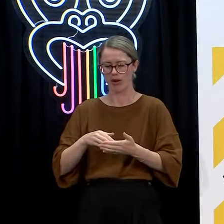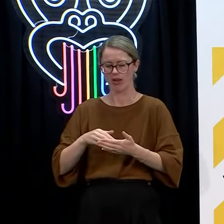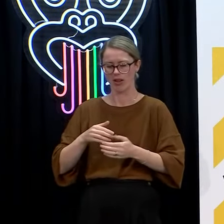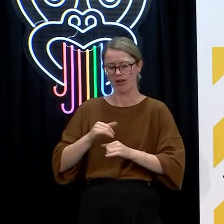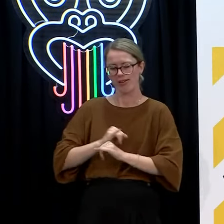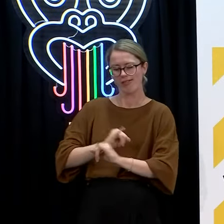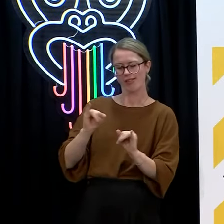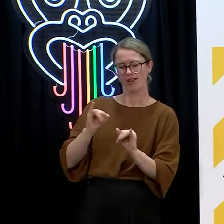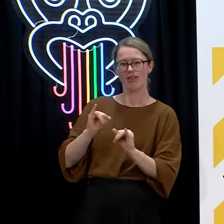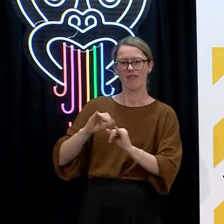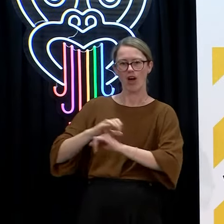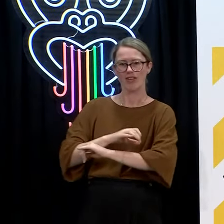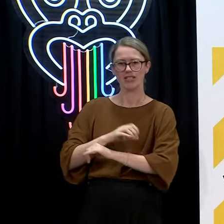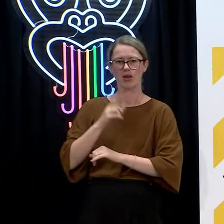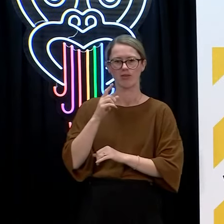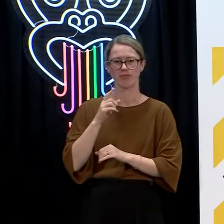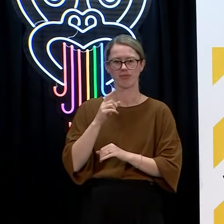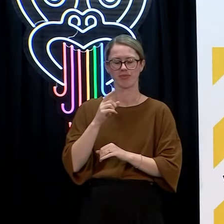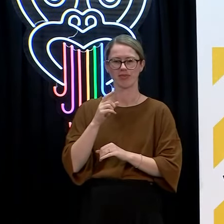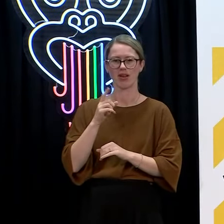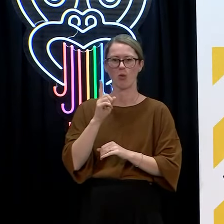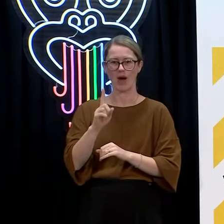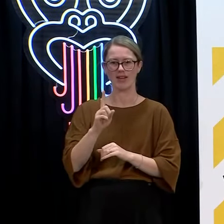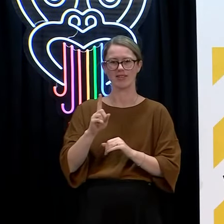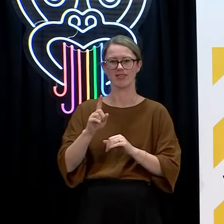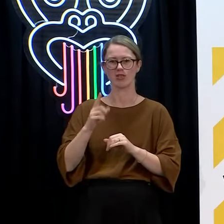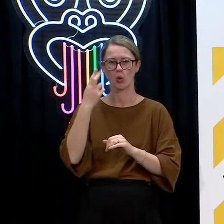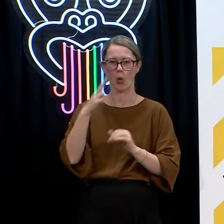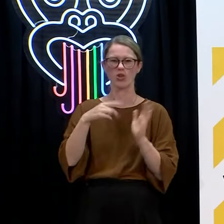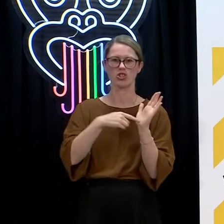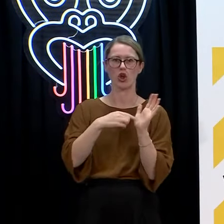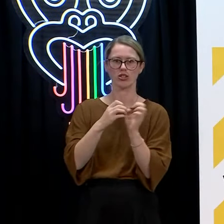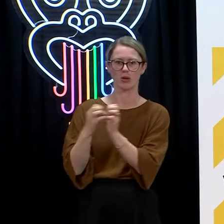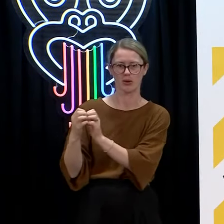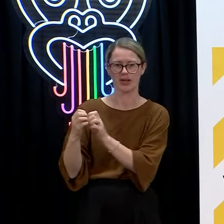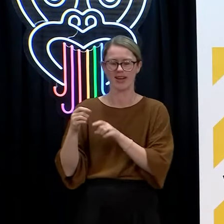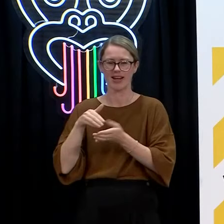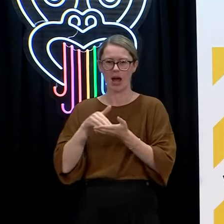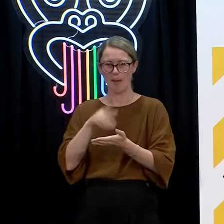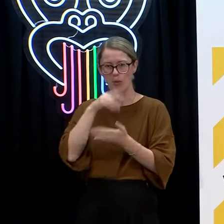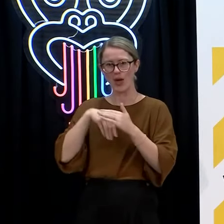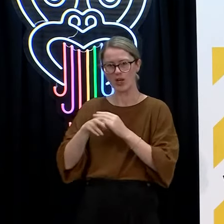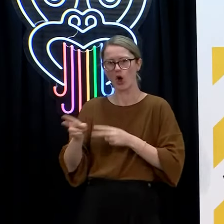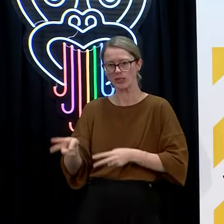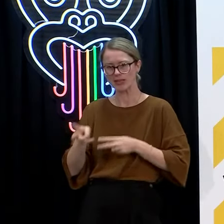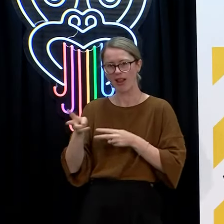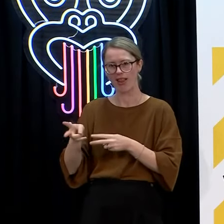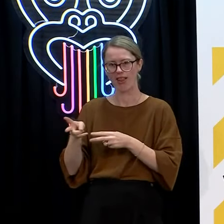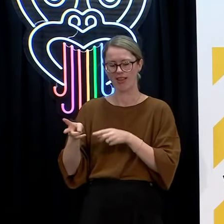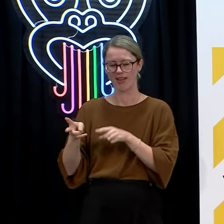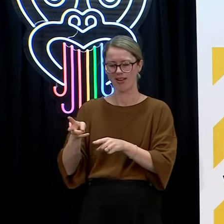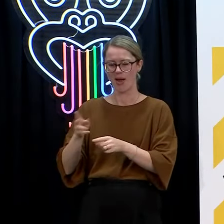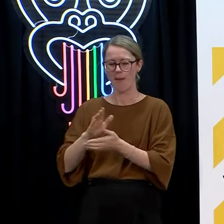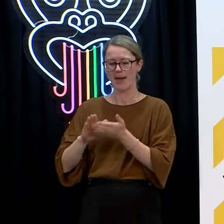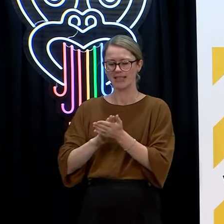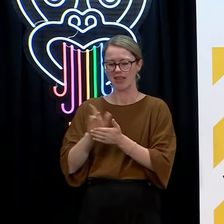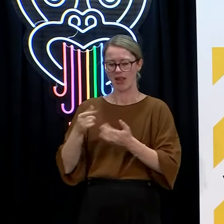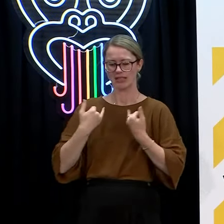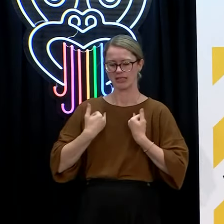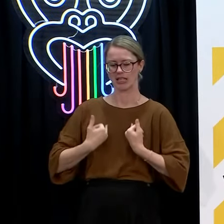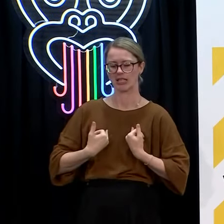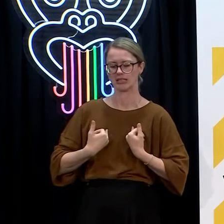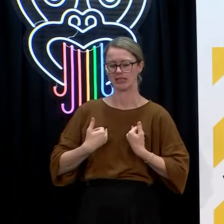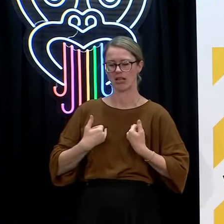these, a monoclonal antibody called tocilizumab, may help hospitalise patients by reducing the severity of